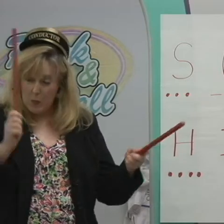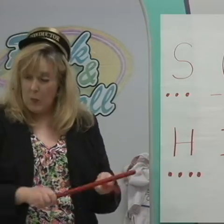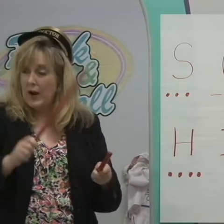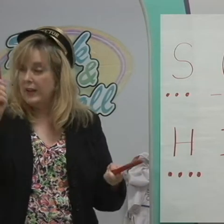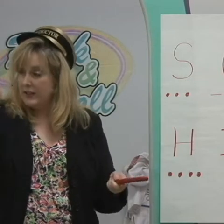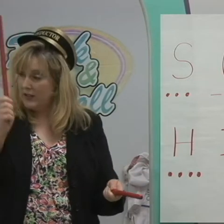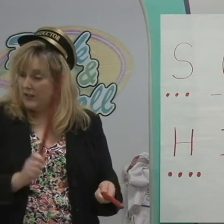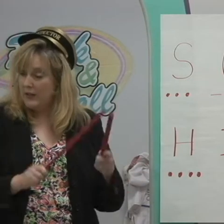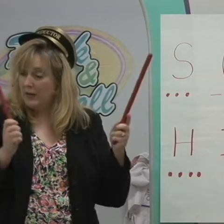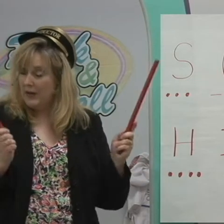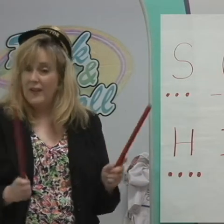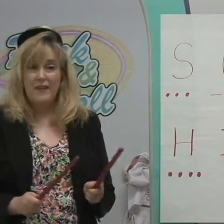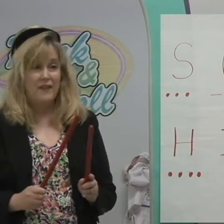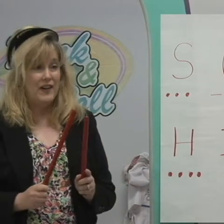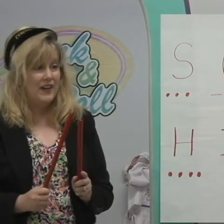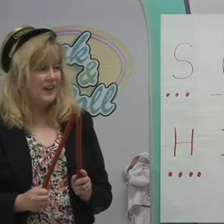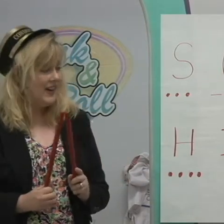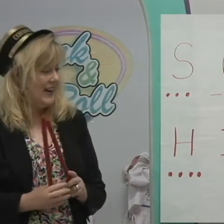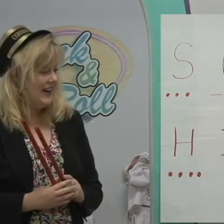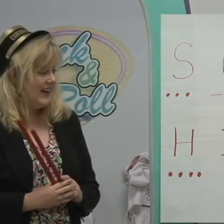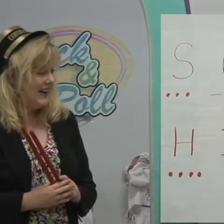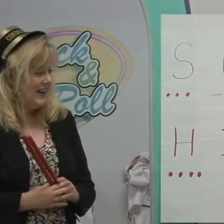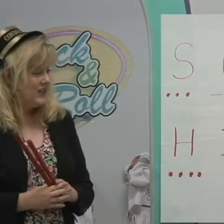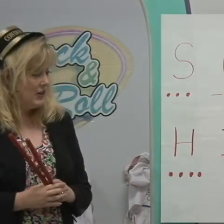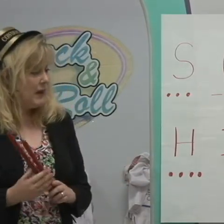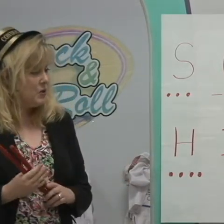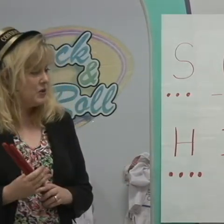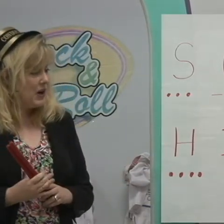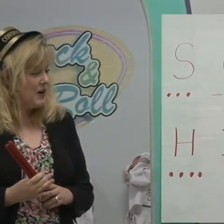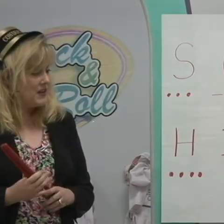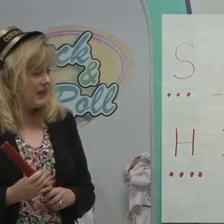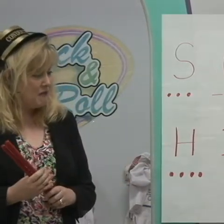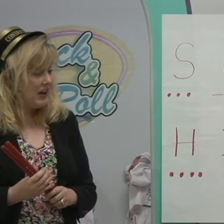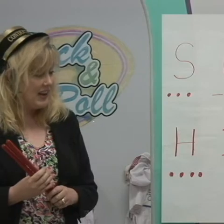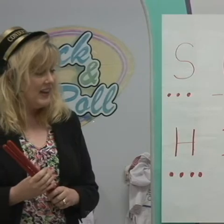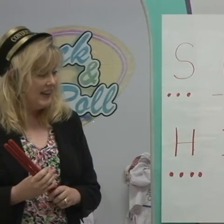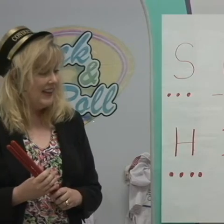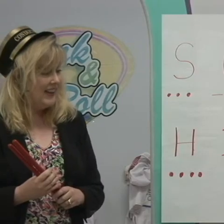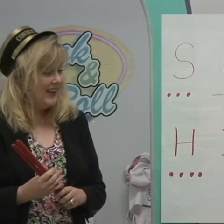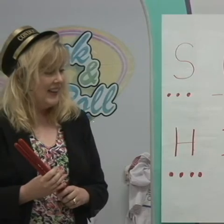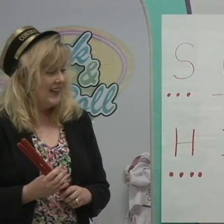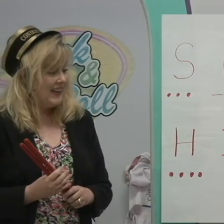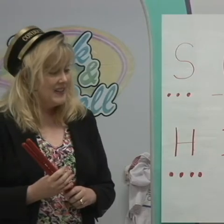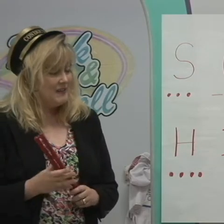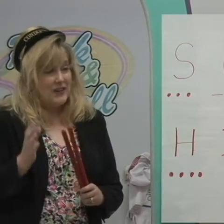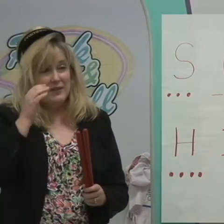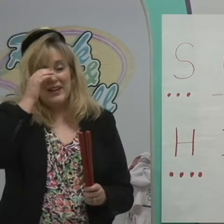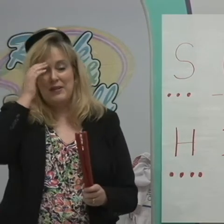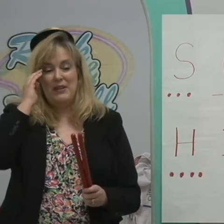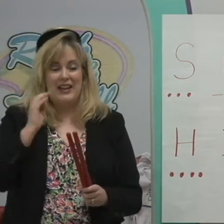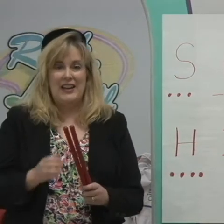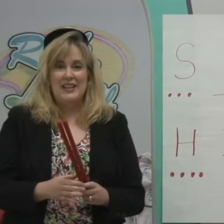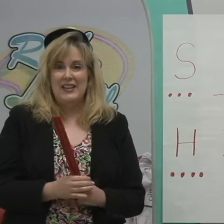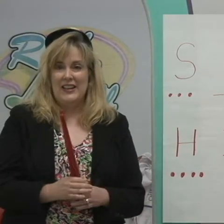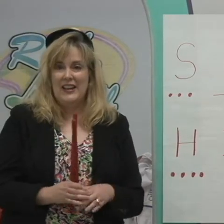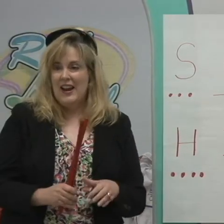1, 2. Very good. Do you like Morse code? Is that fun? That's a fun way to communicate, isn't it?